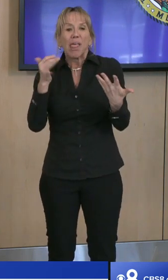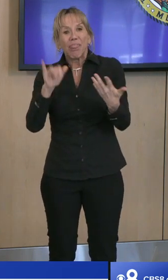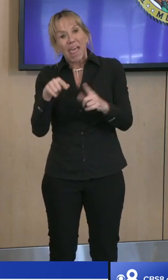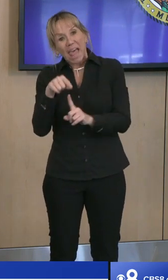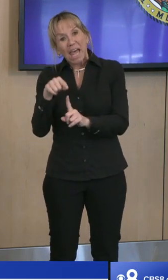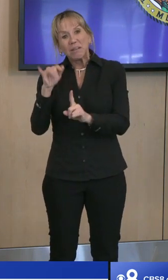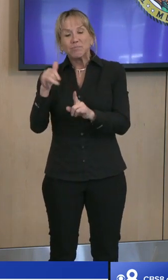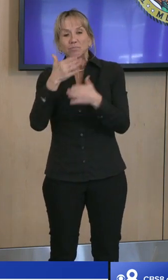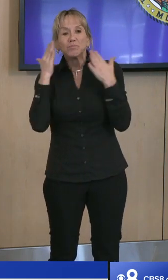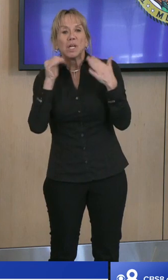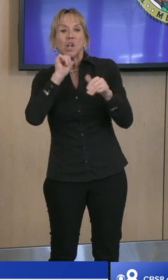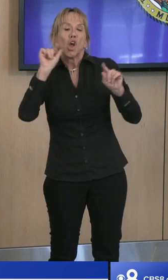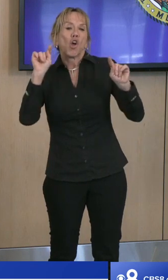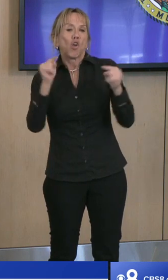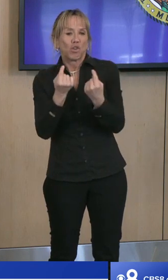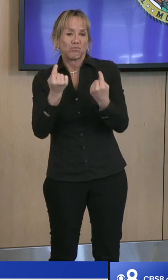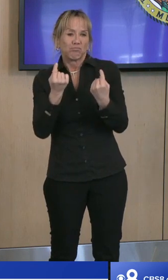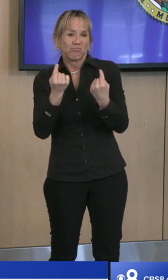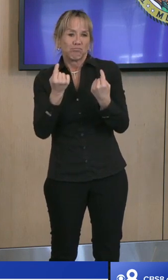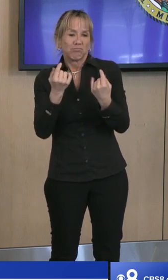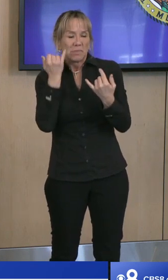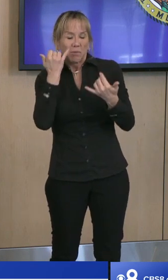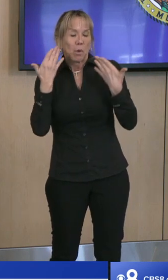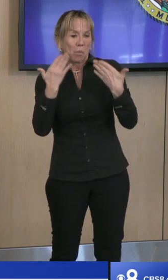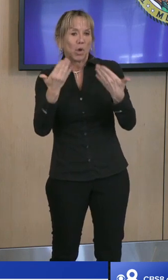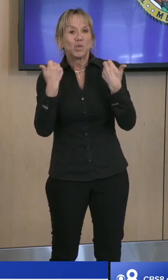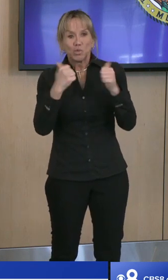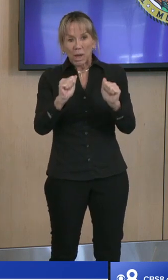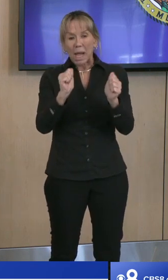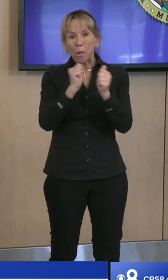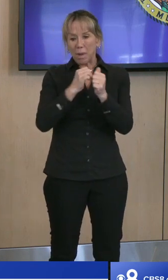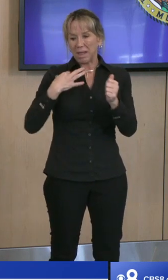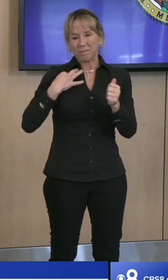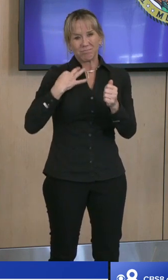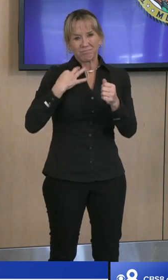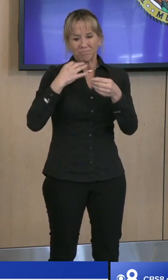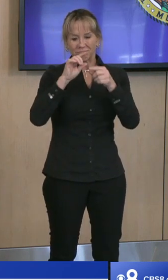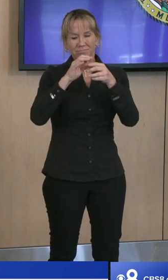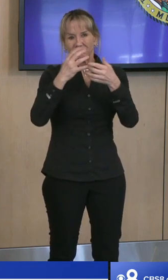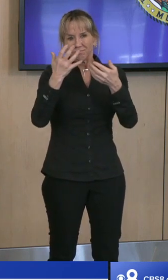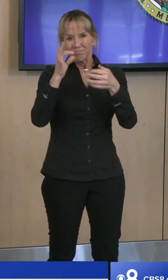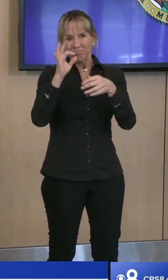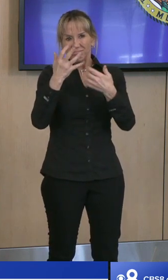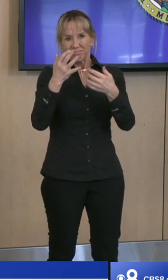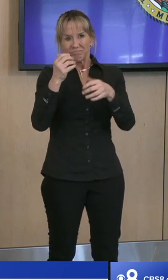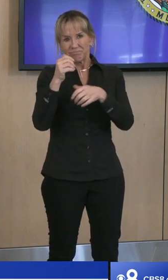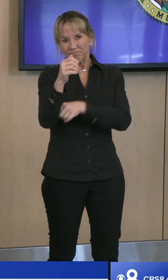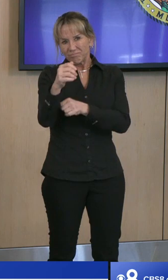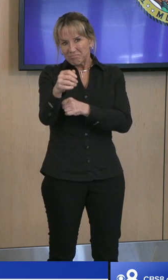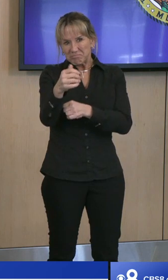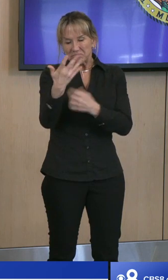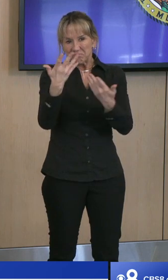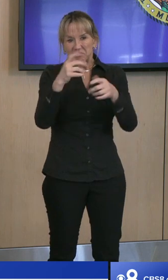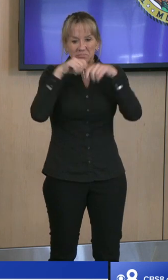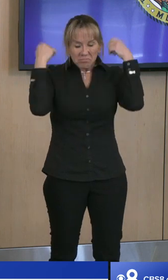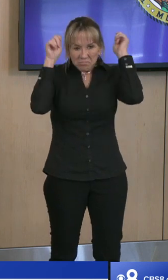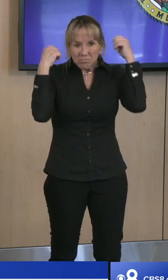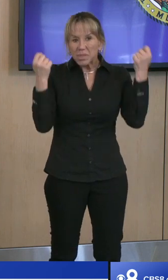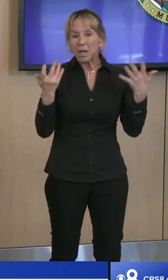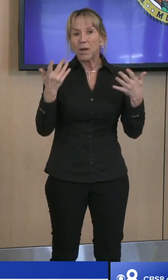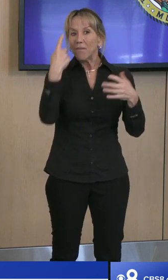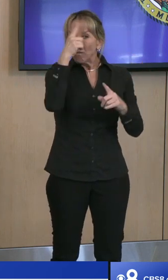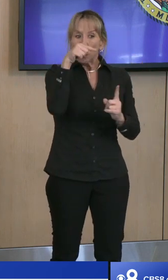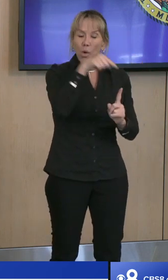for face covering, fabric face coverings in those locations, again,